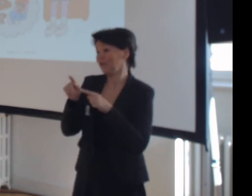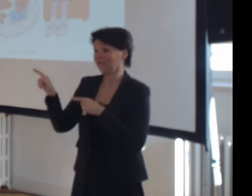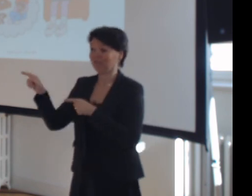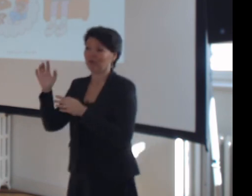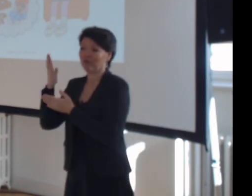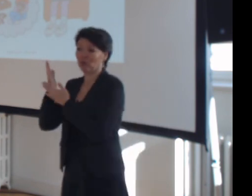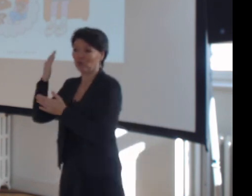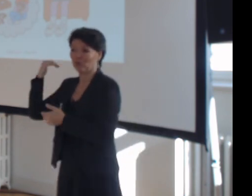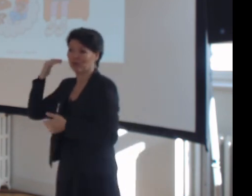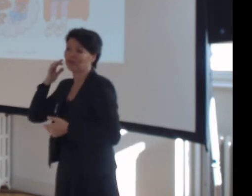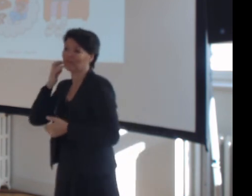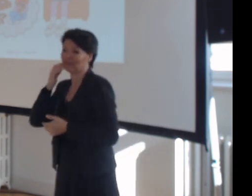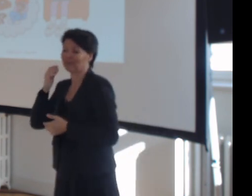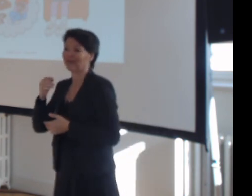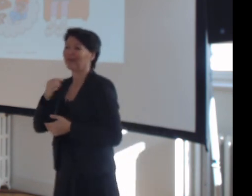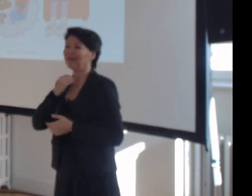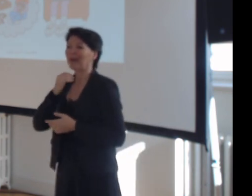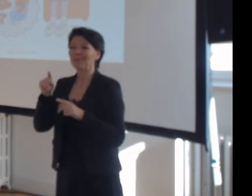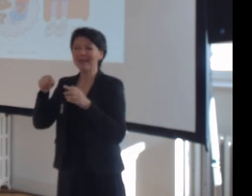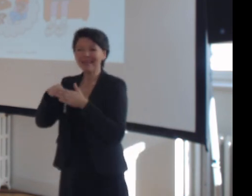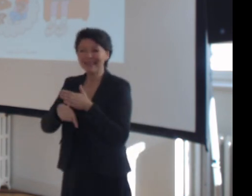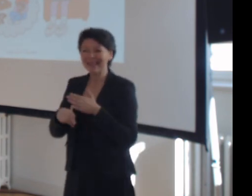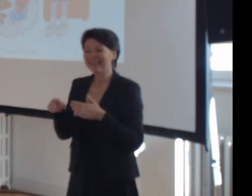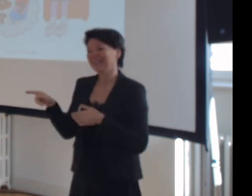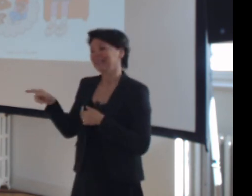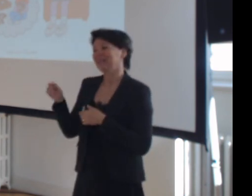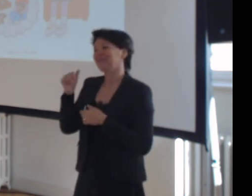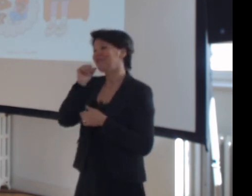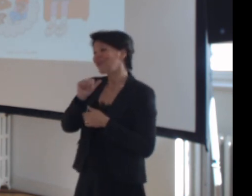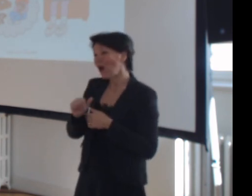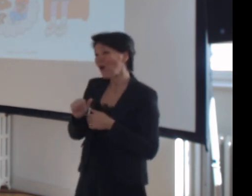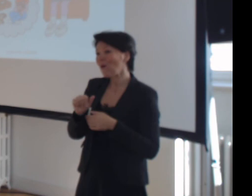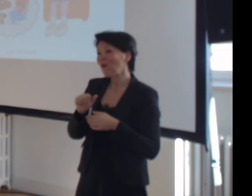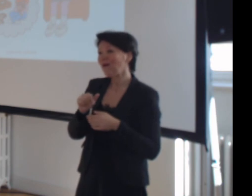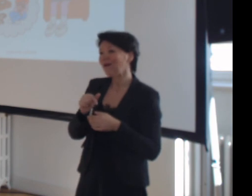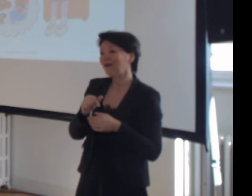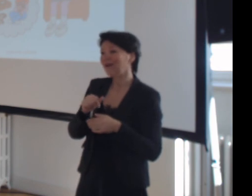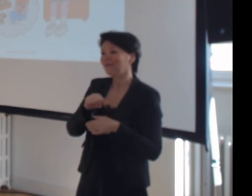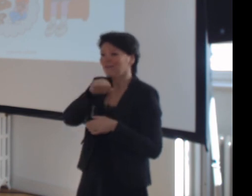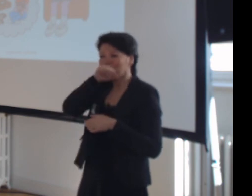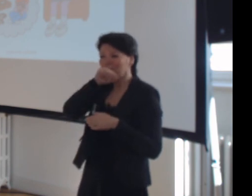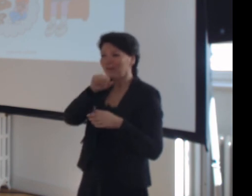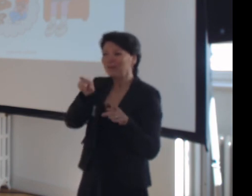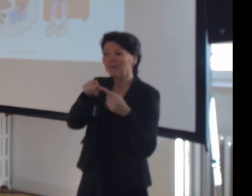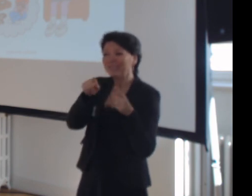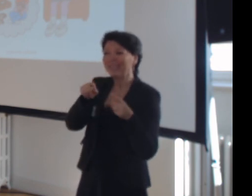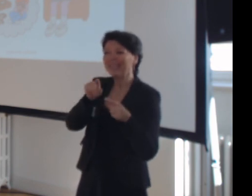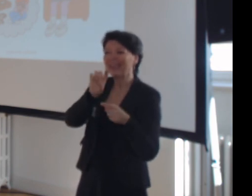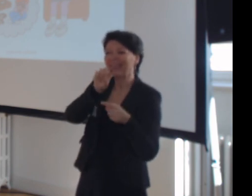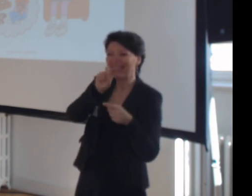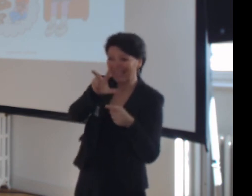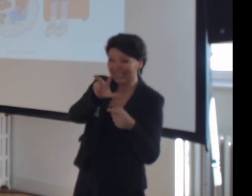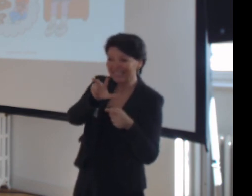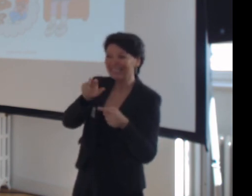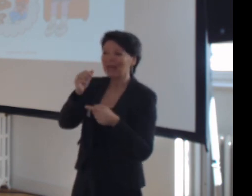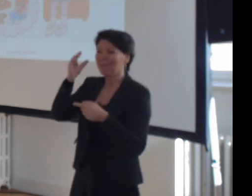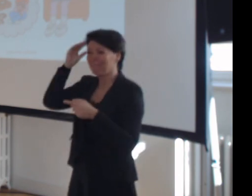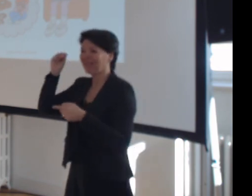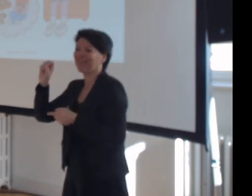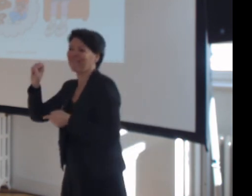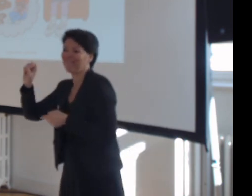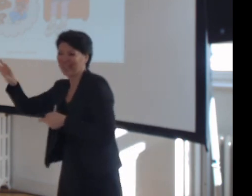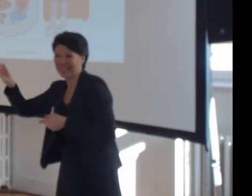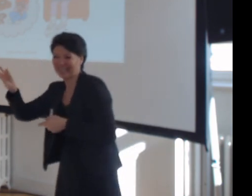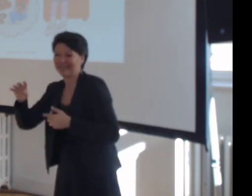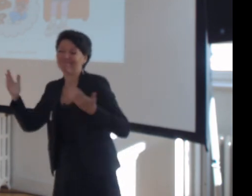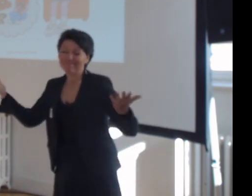women. Women tended to already find their favorite song at age 13, men at 14.